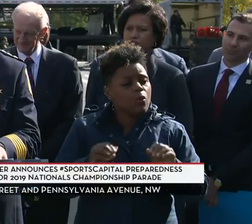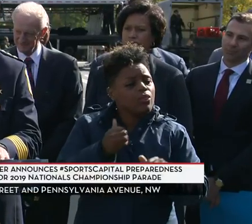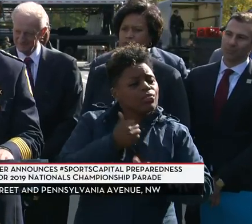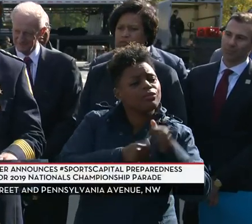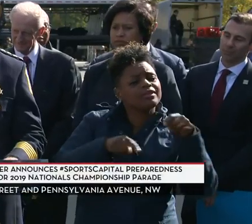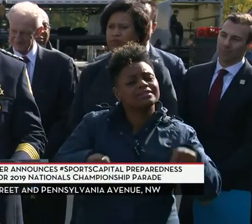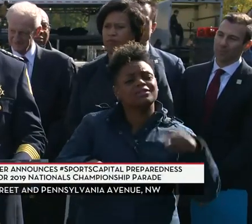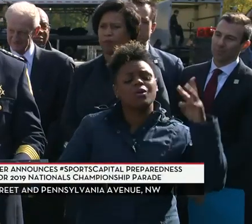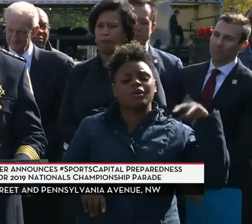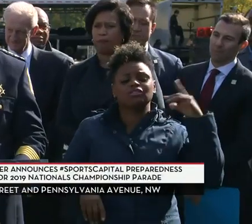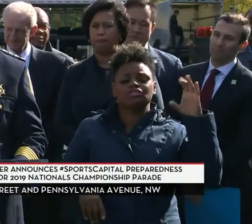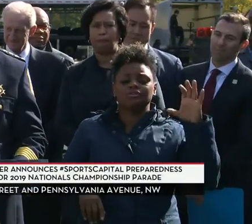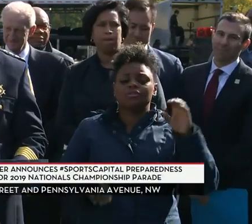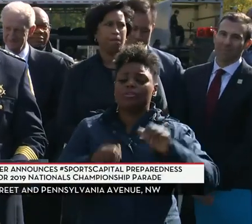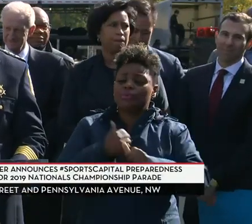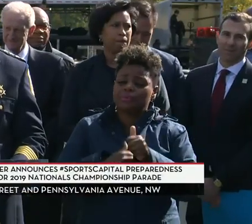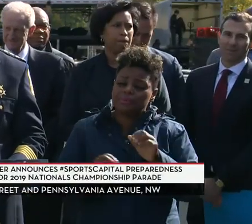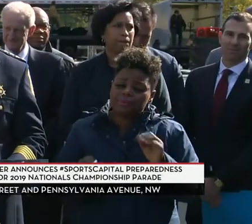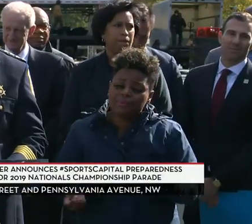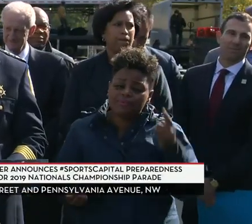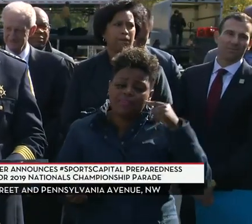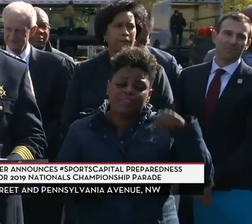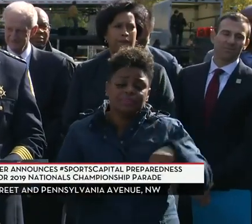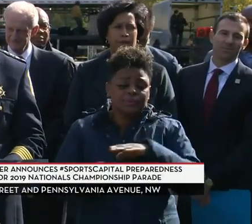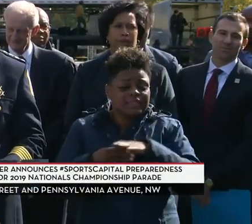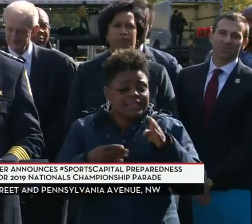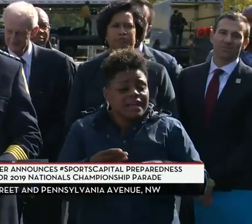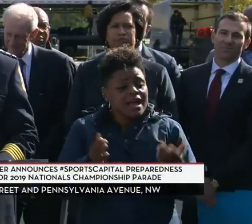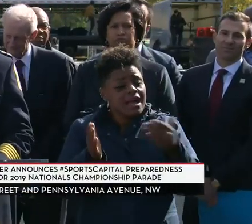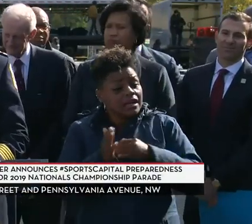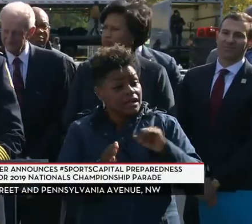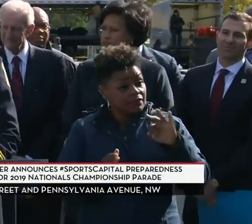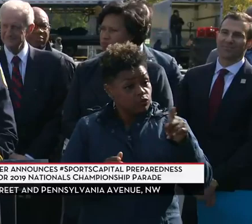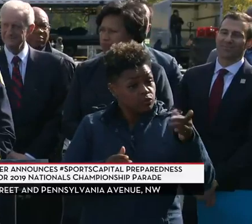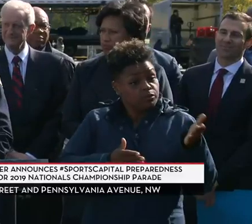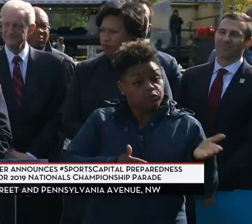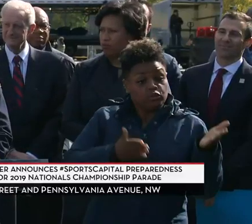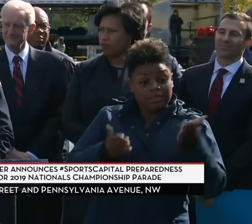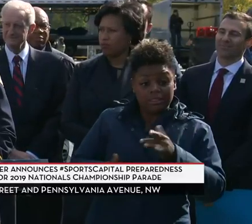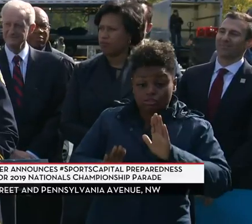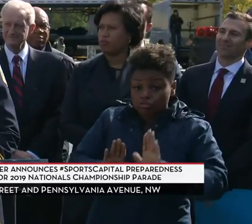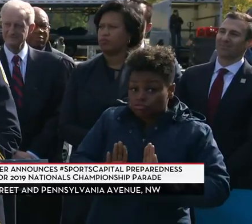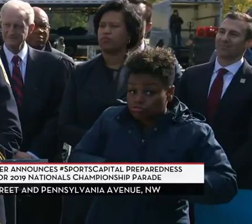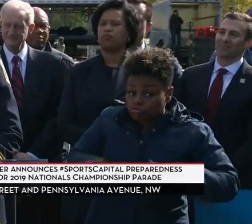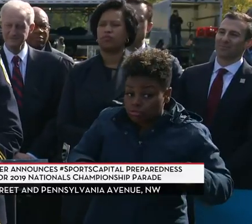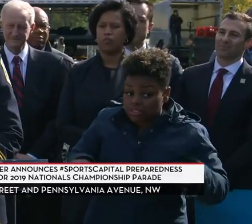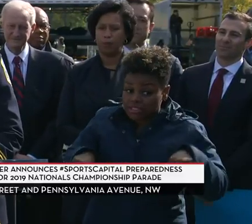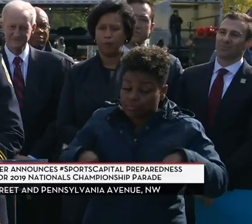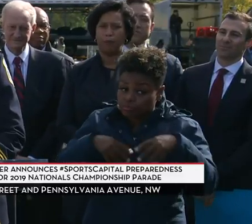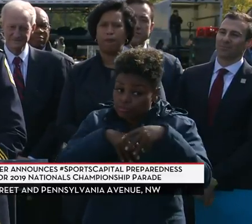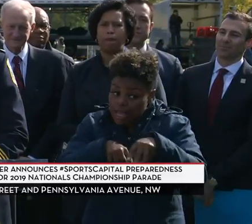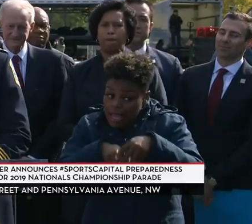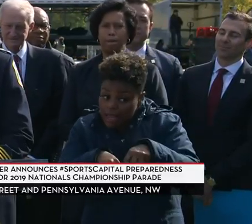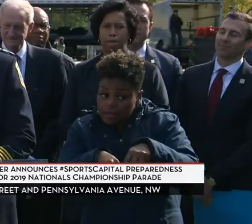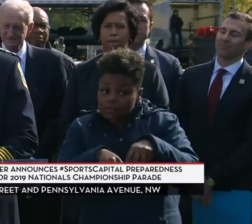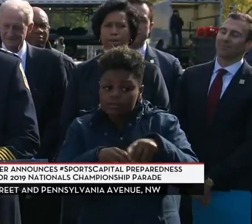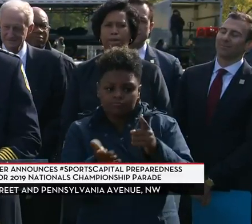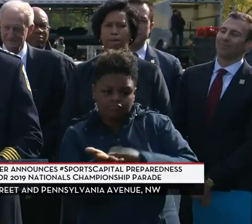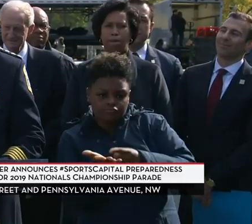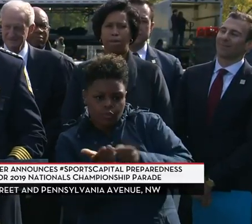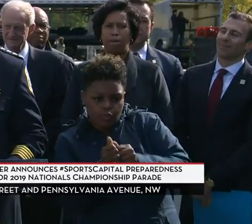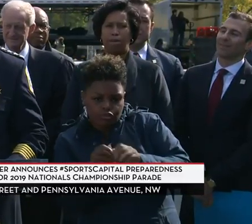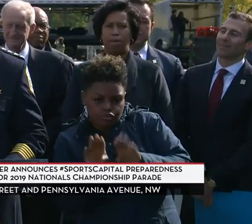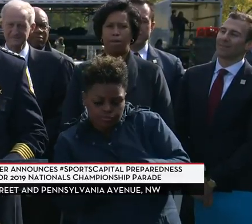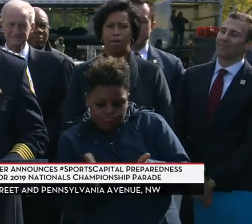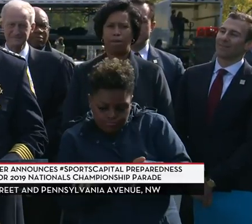upcoming weekend. Again, if you are bringing children to the parade, please talk to them prior to arrival about what to do